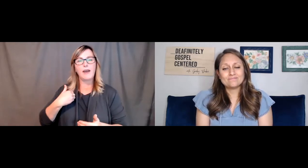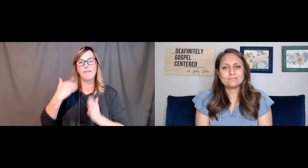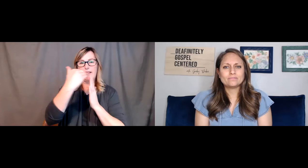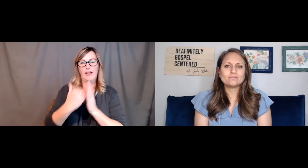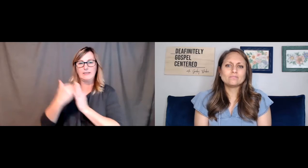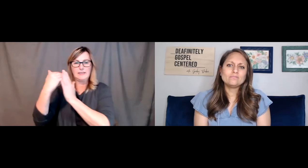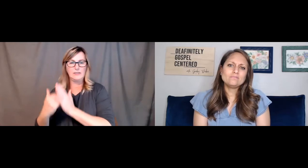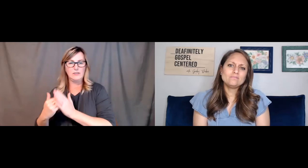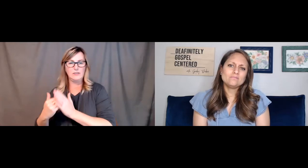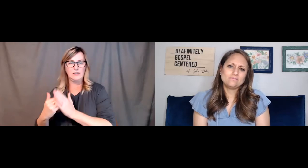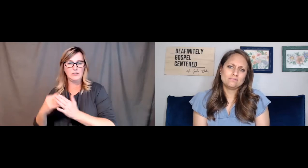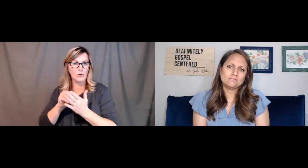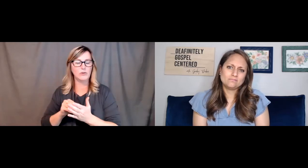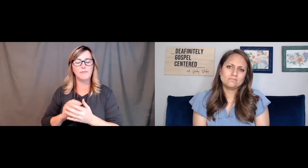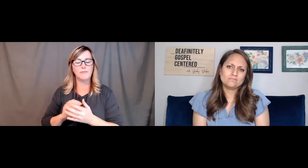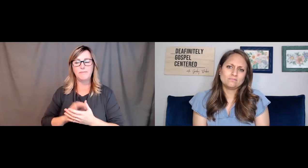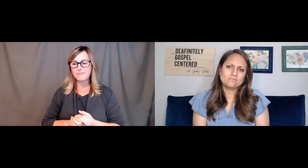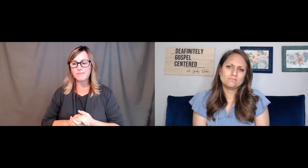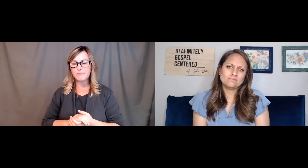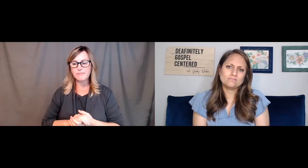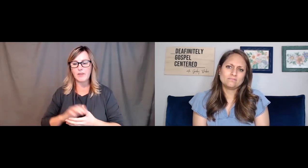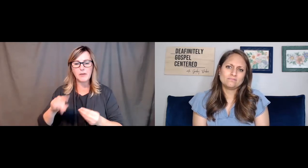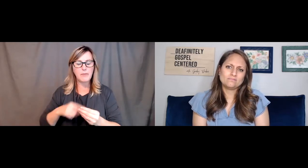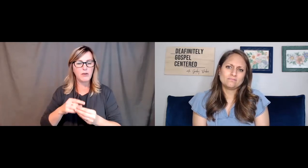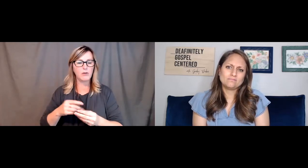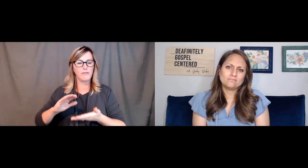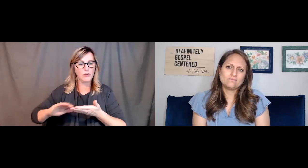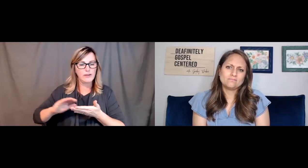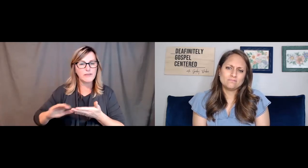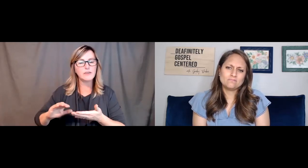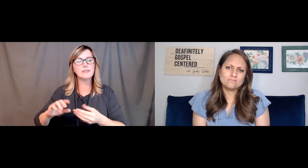So moving forward, we have these